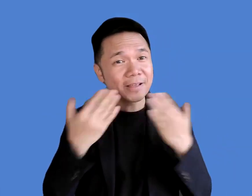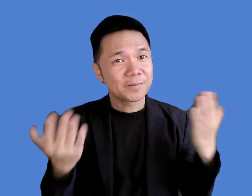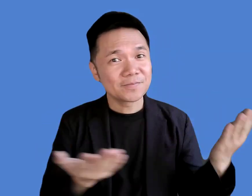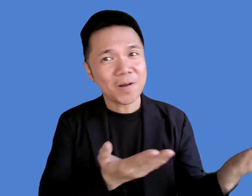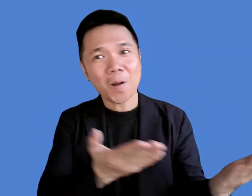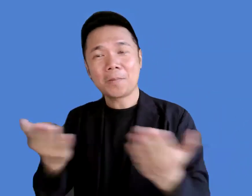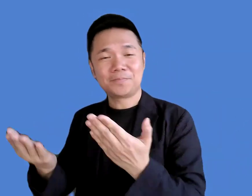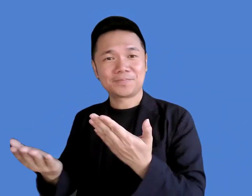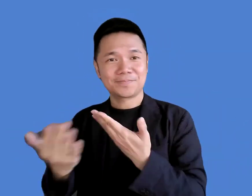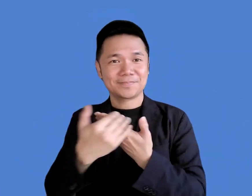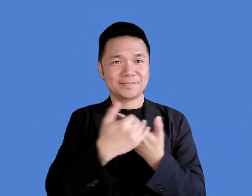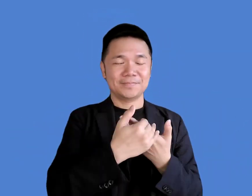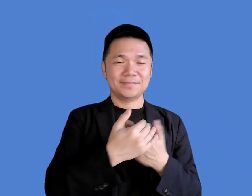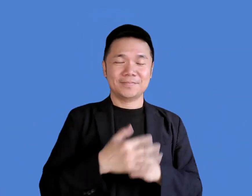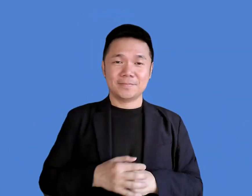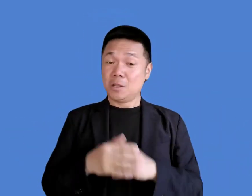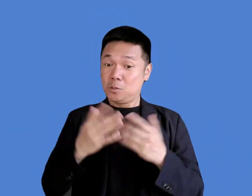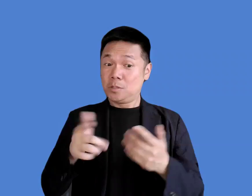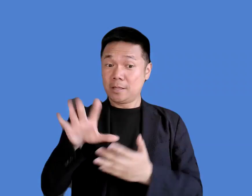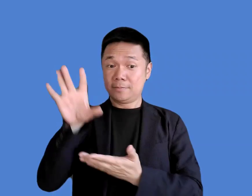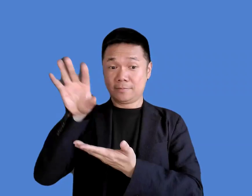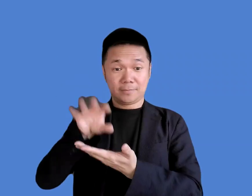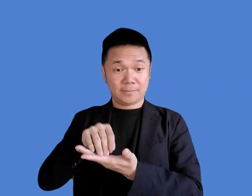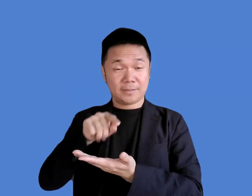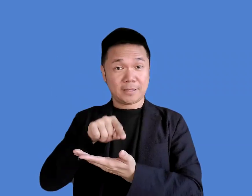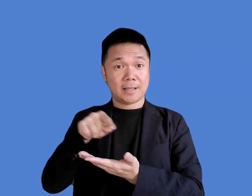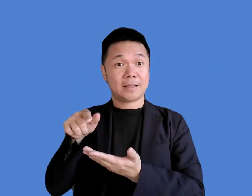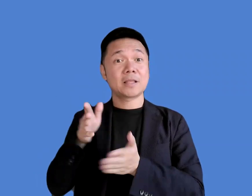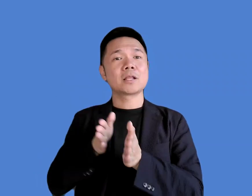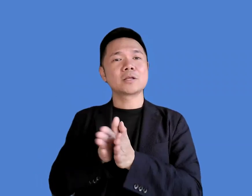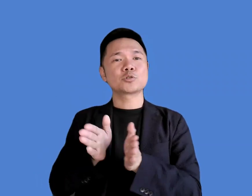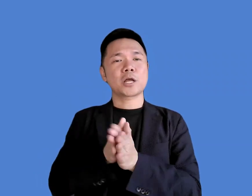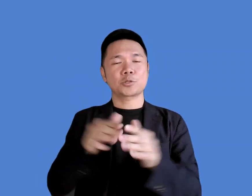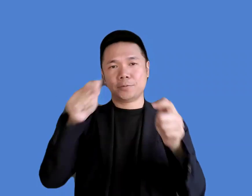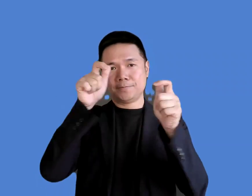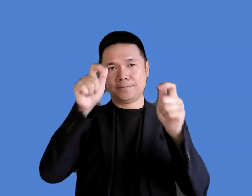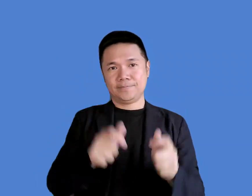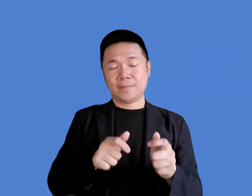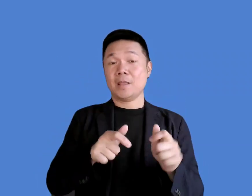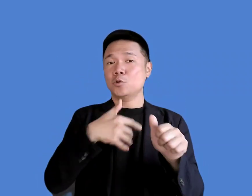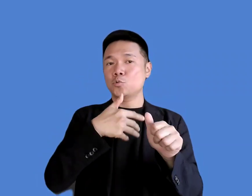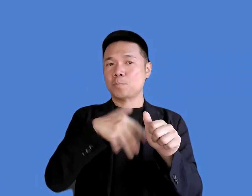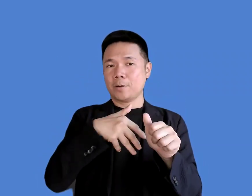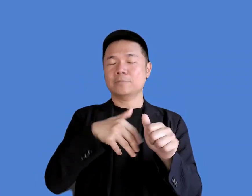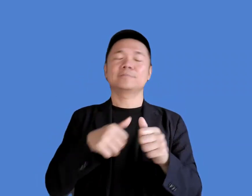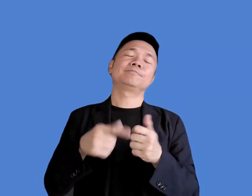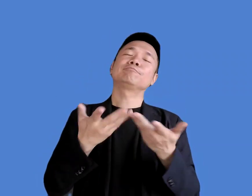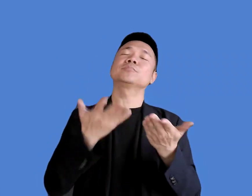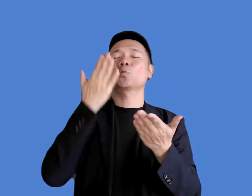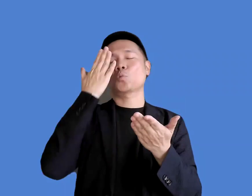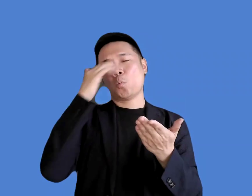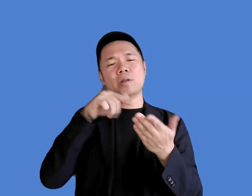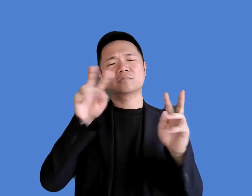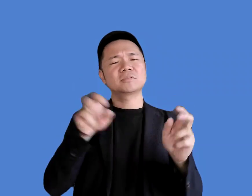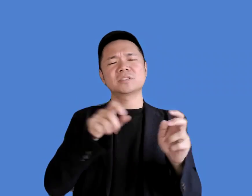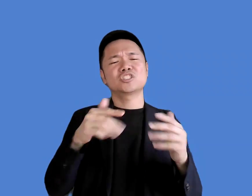joining today and say also you can download our introductory brief, which gives you a little bit of an overview on the Gender Action